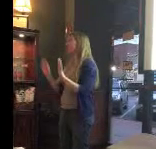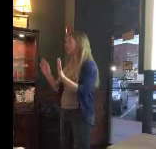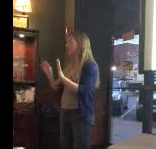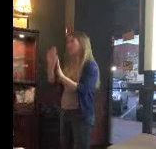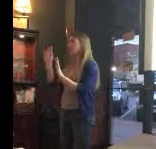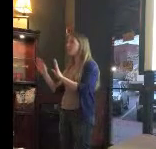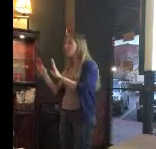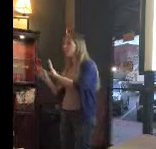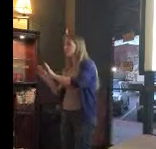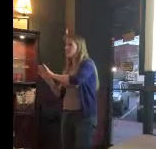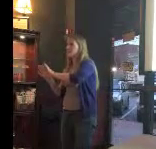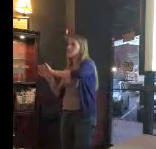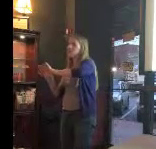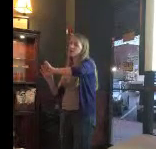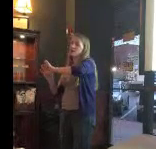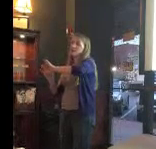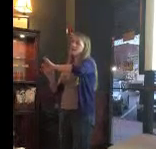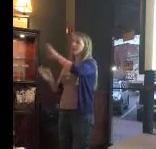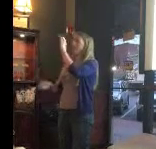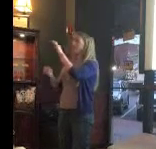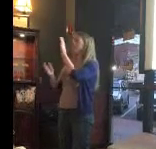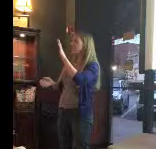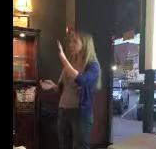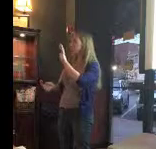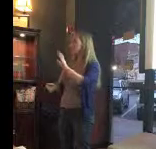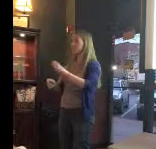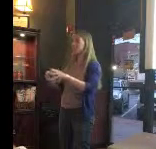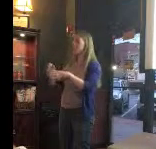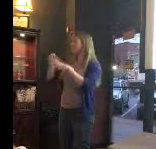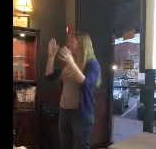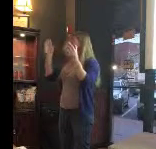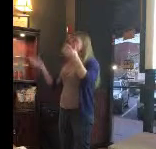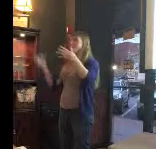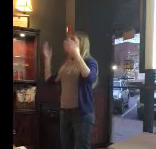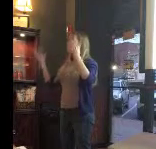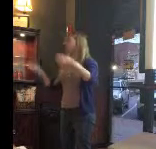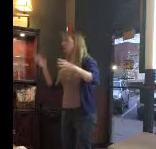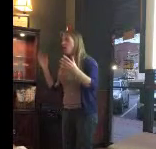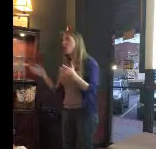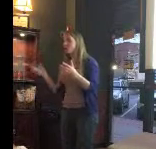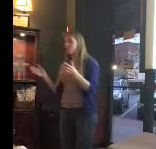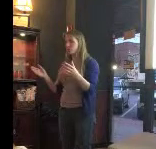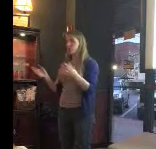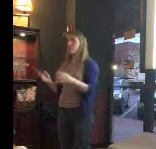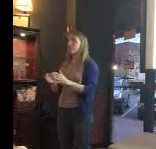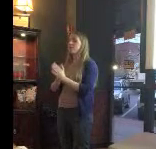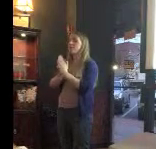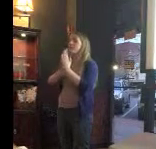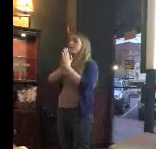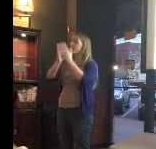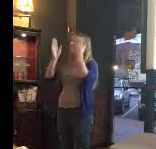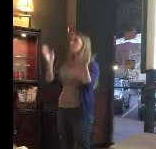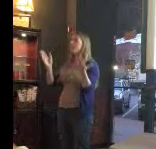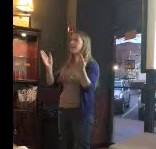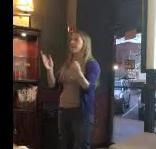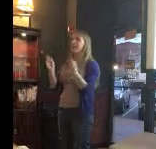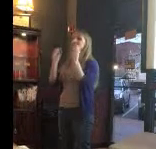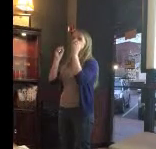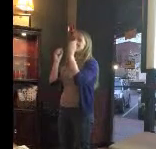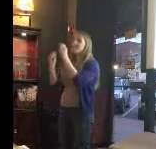features, the same means, the same amount of variation, the same count, and all that sorts of stuff there. And you make this new data set that doesn't